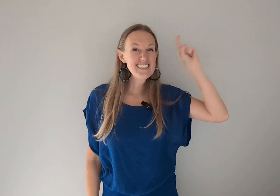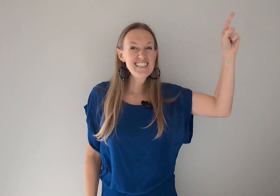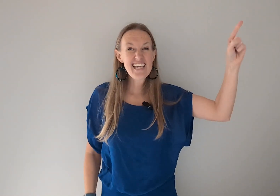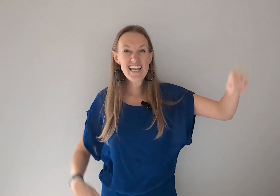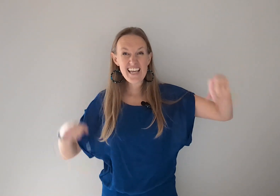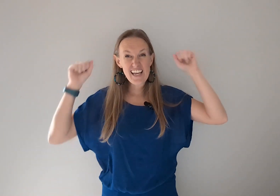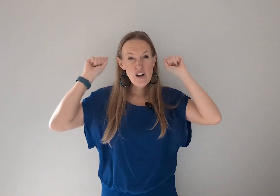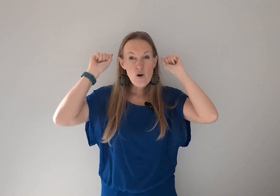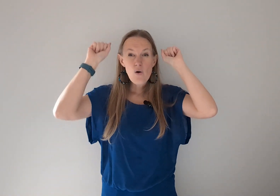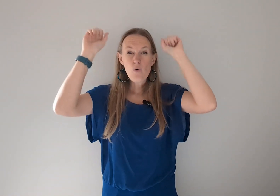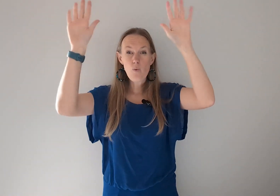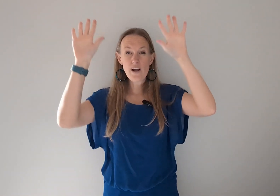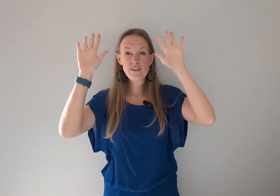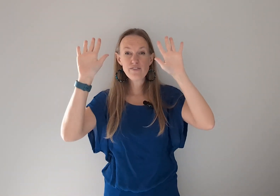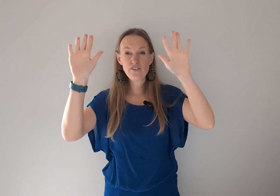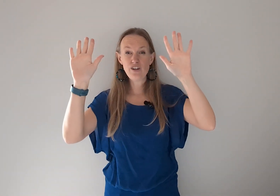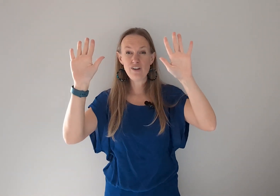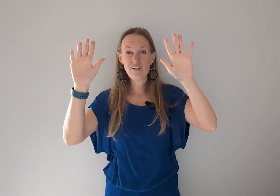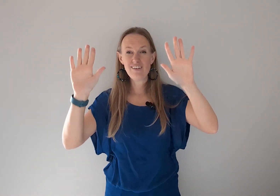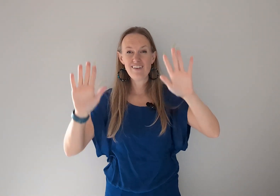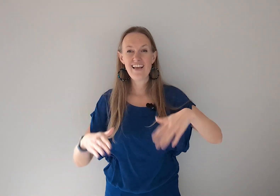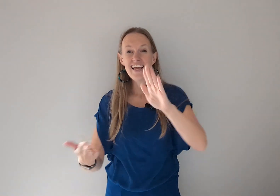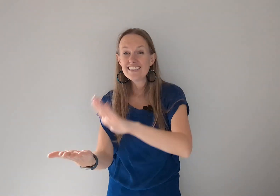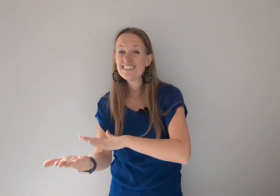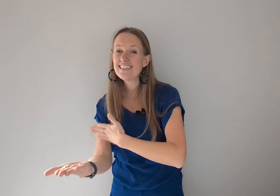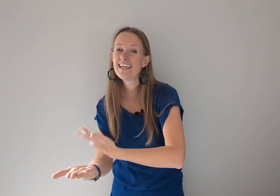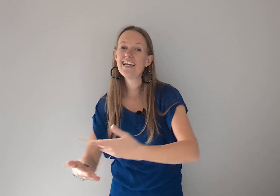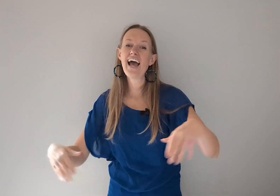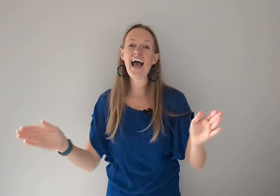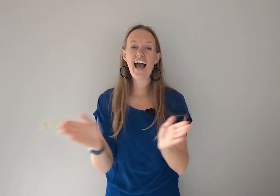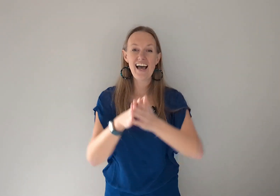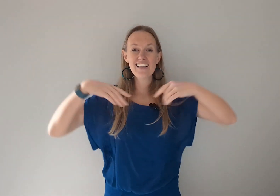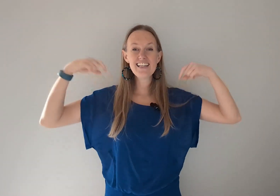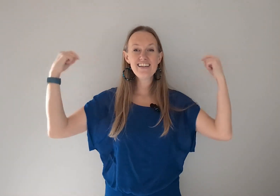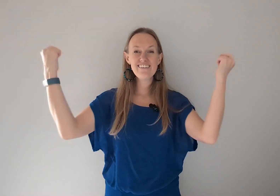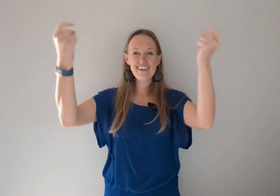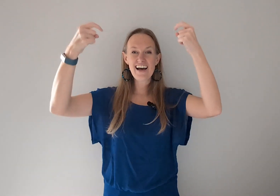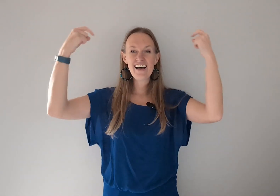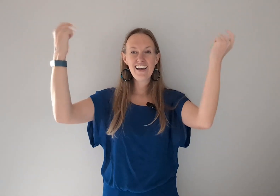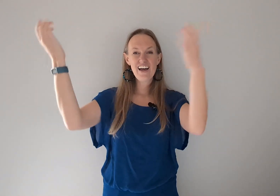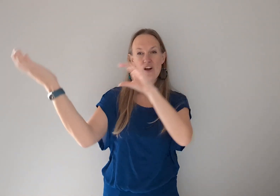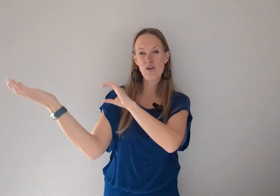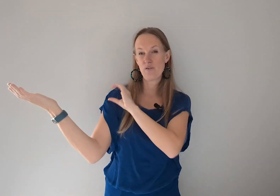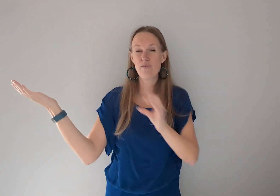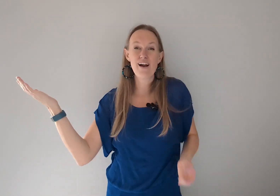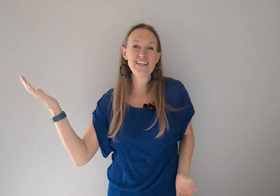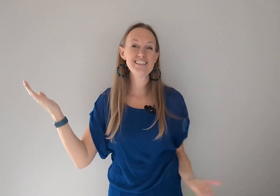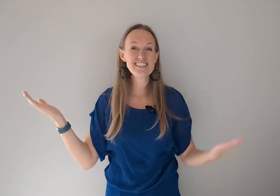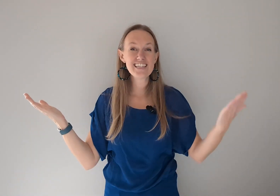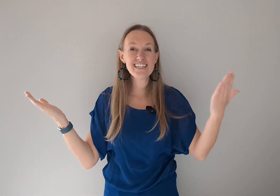Isn't he wonderful? Sing hallelujah. Christ